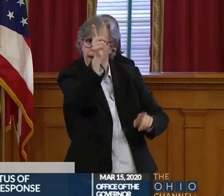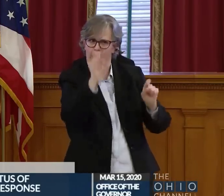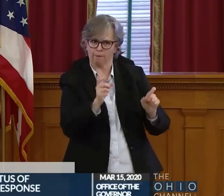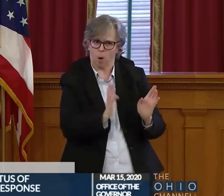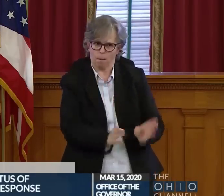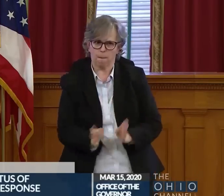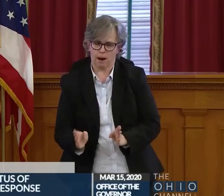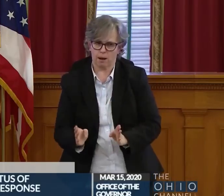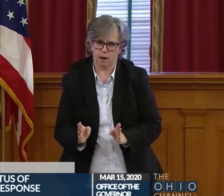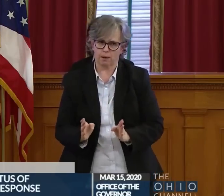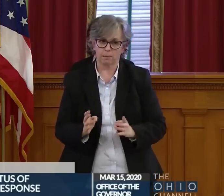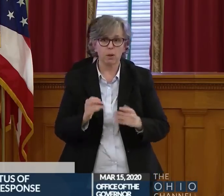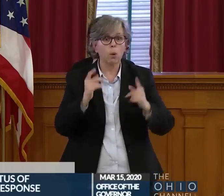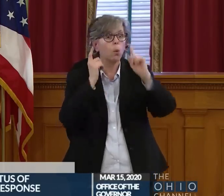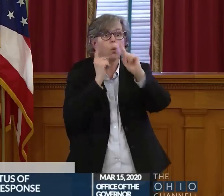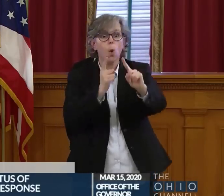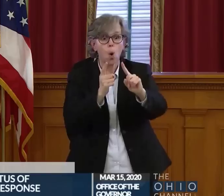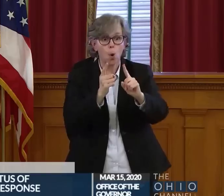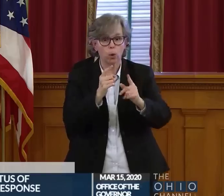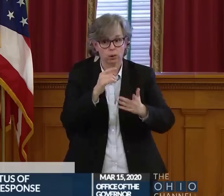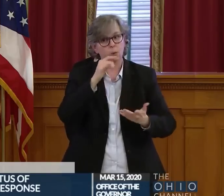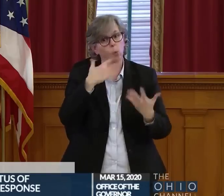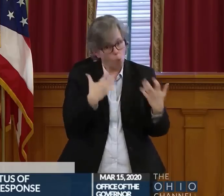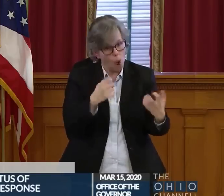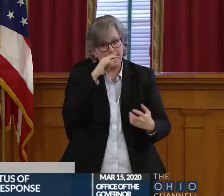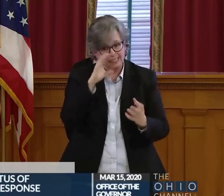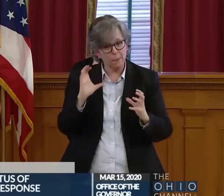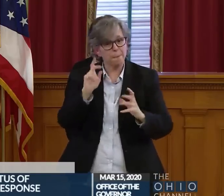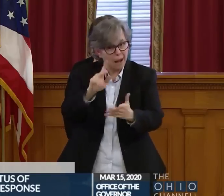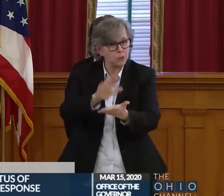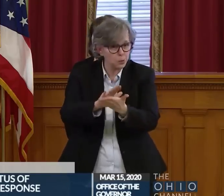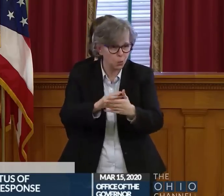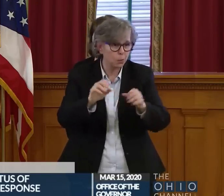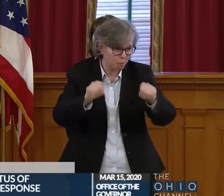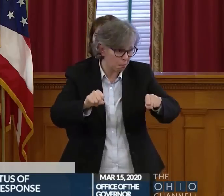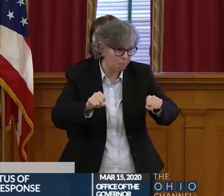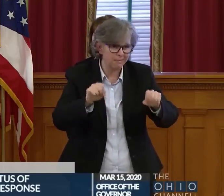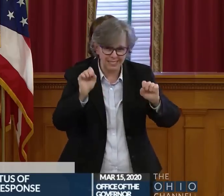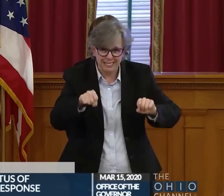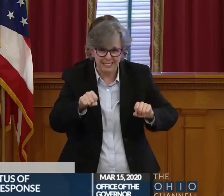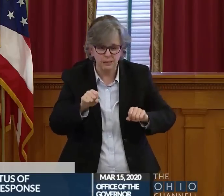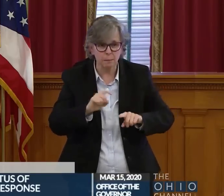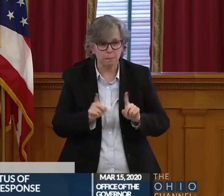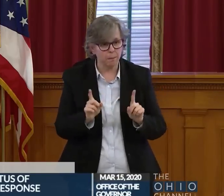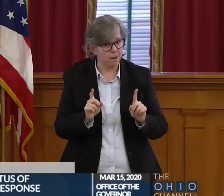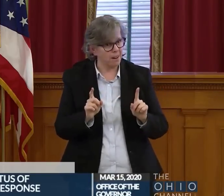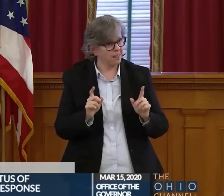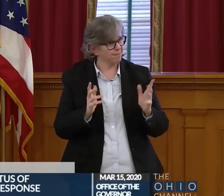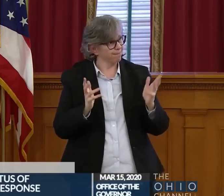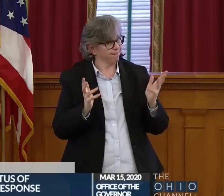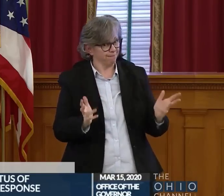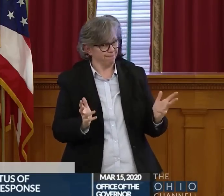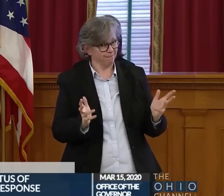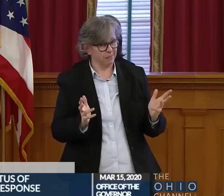but certainly the odds are that 3 weeks is not going to do it. We're not going to be far enough along in this